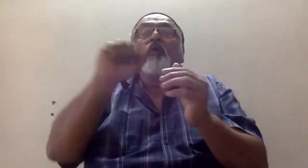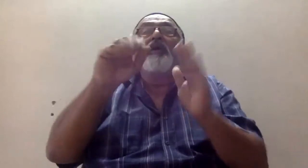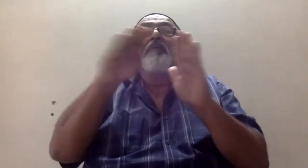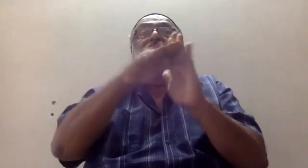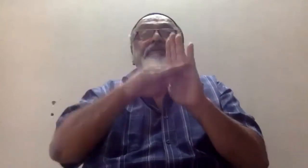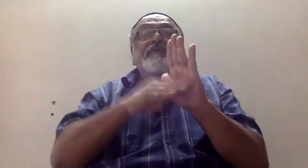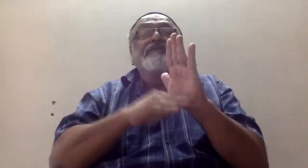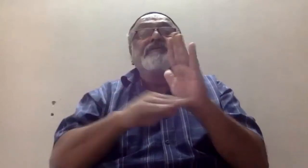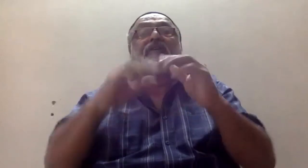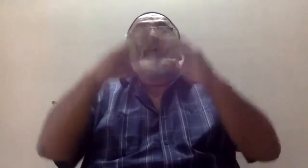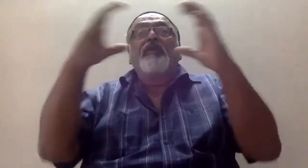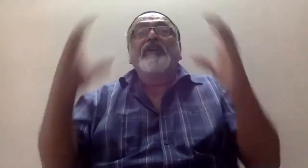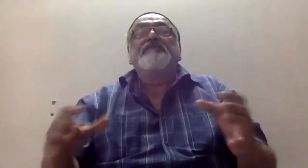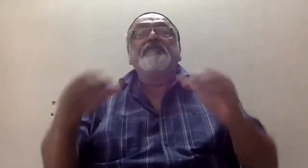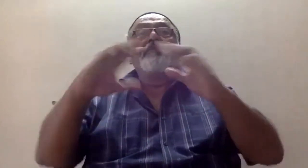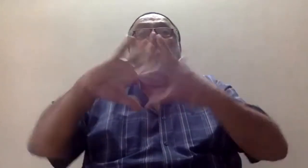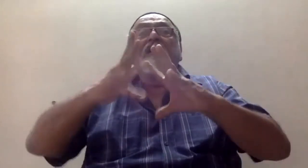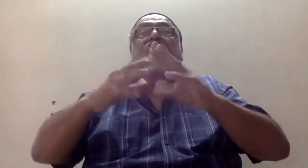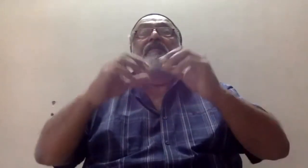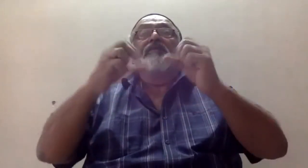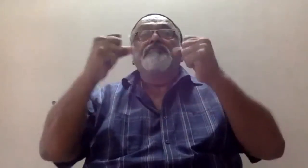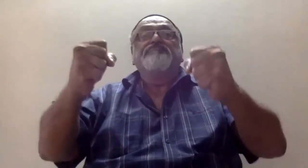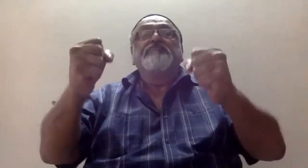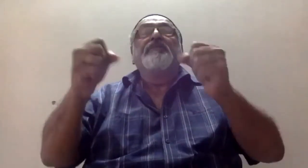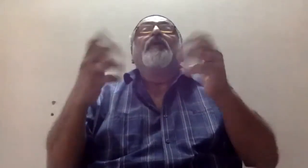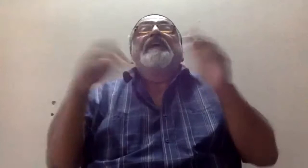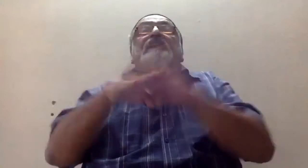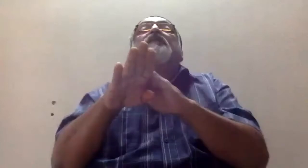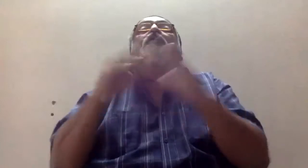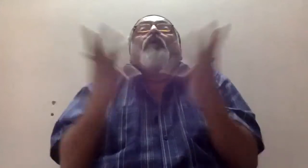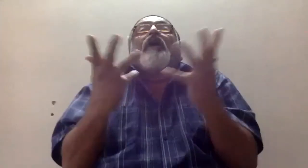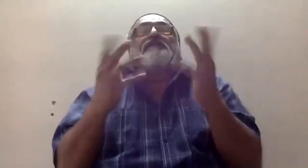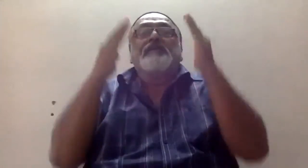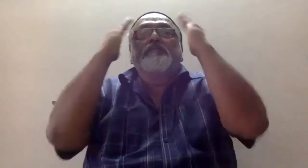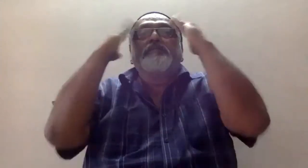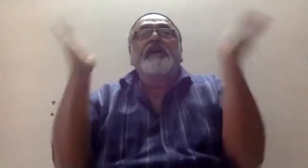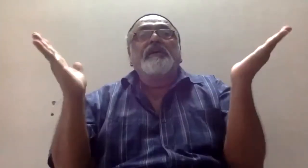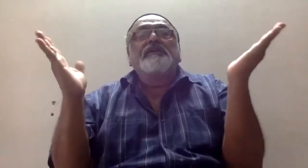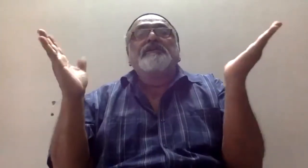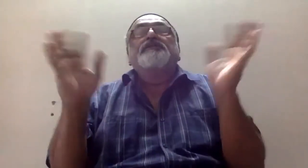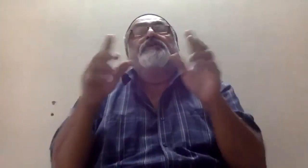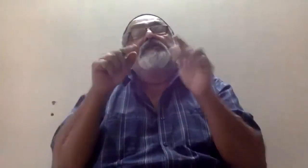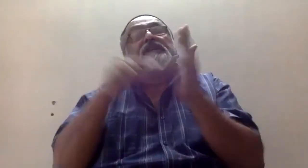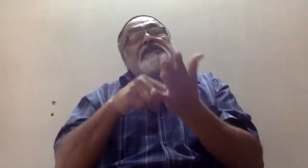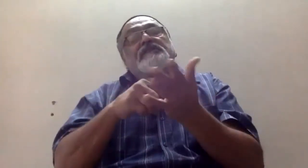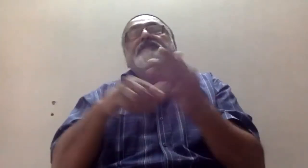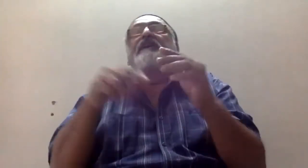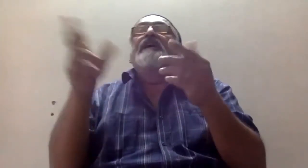based. Because of that, many a times there is subtle discrimination. Though there is a